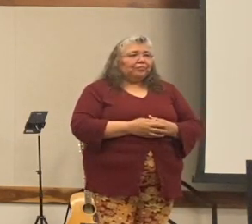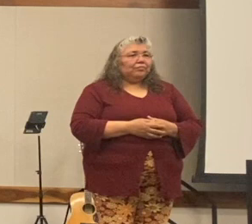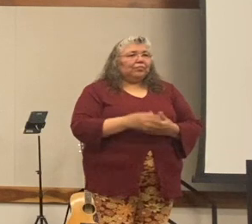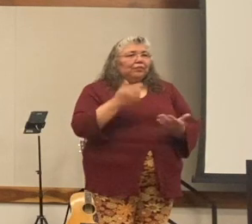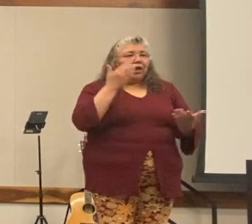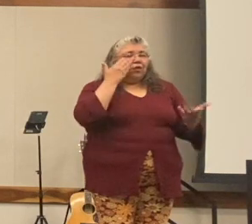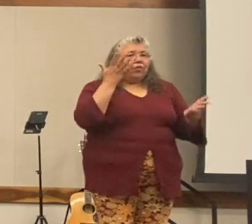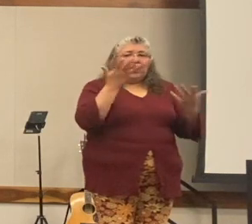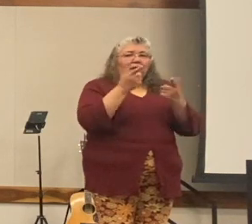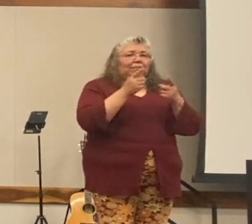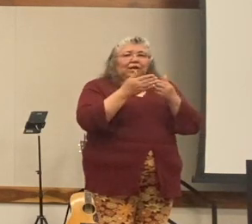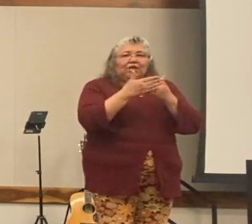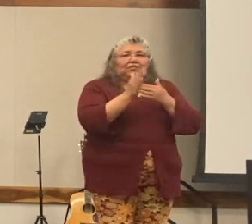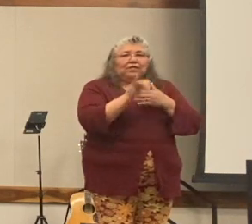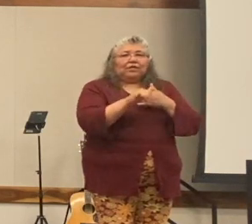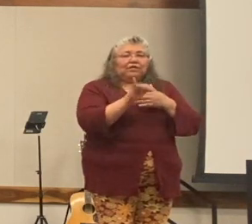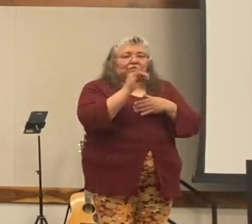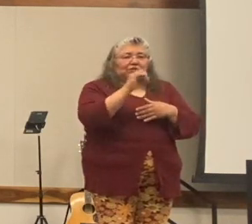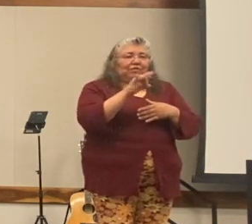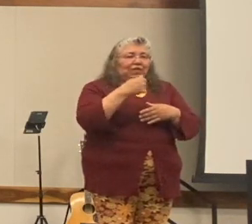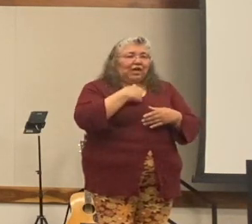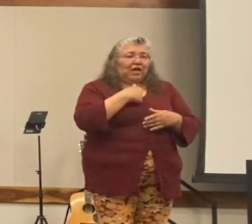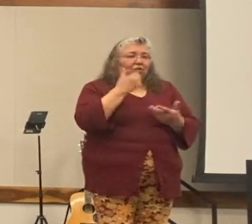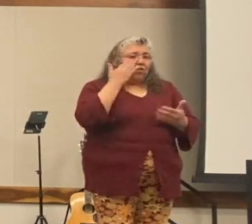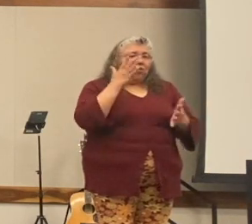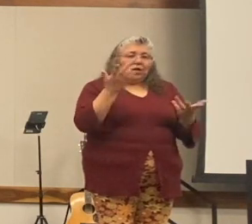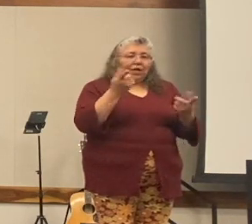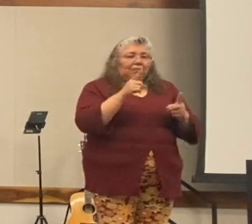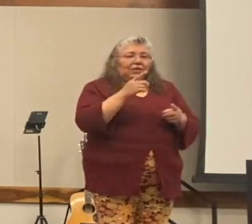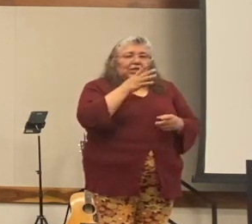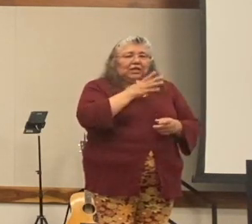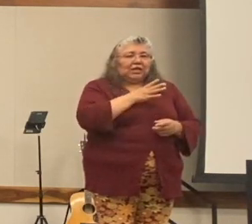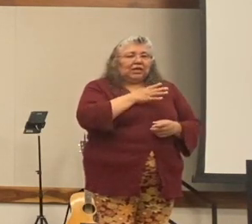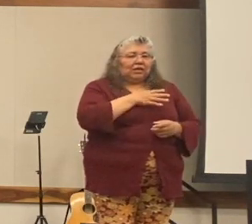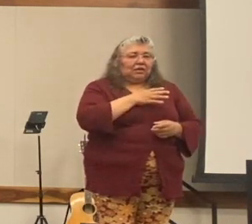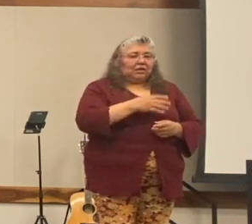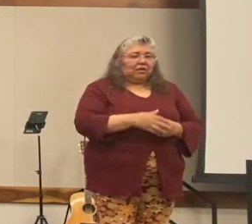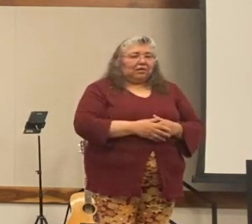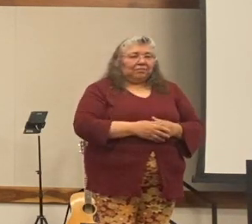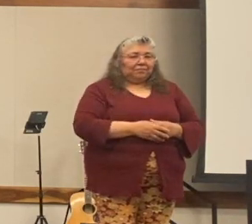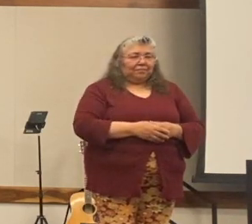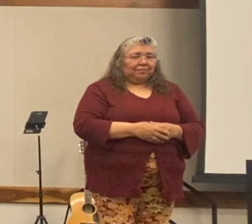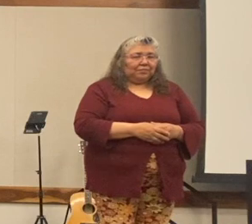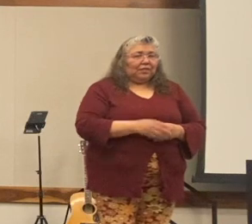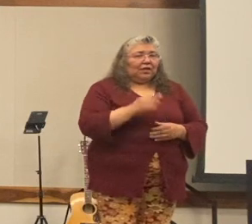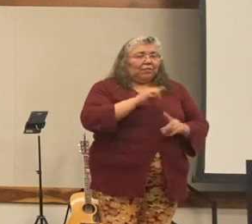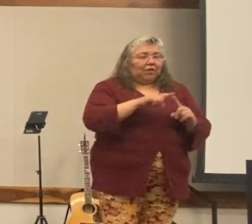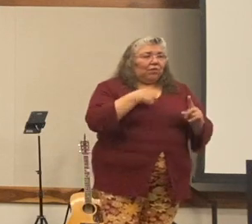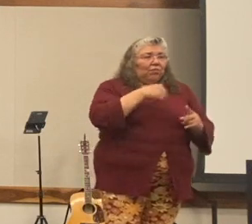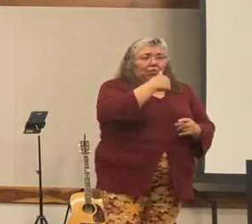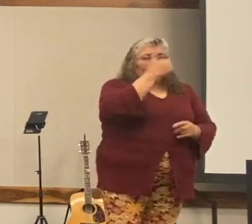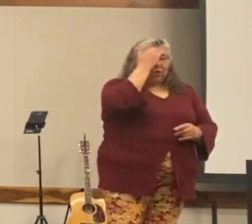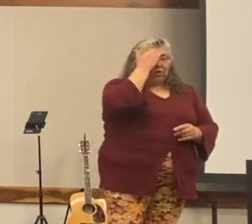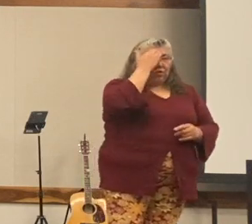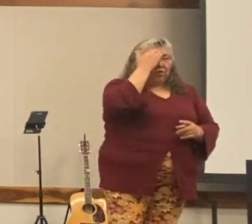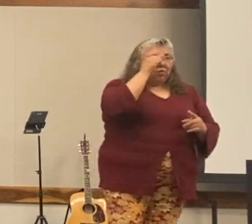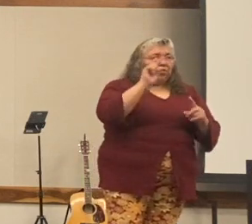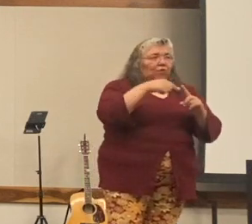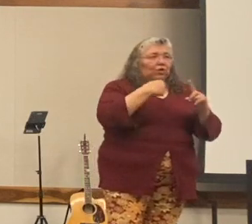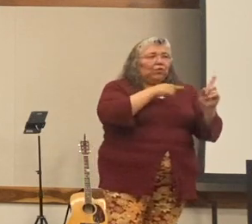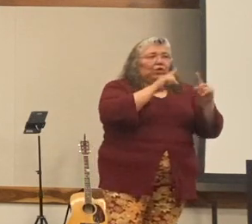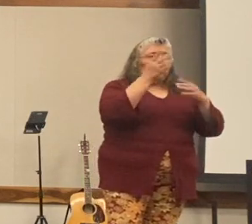what happened to him afterwards. Jeff and I don't know what happened to the lady who's smoking a cigarette. But we do know that when we go to